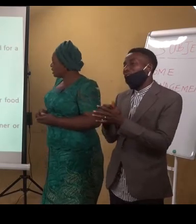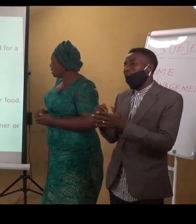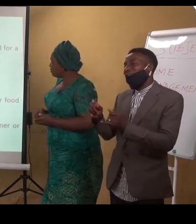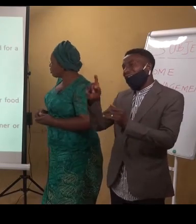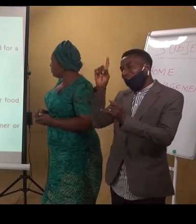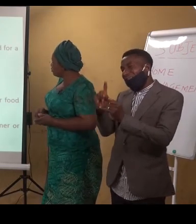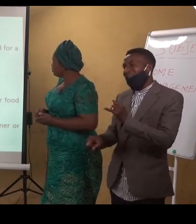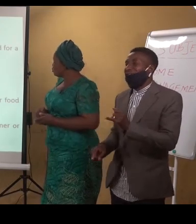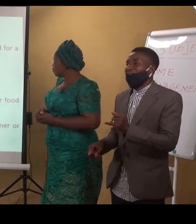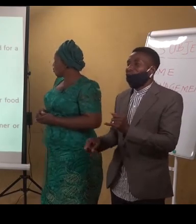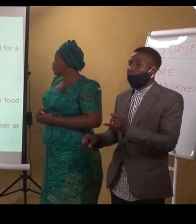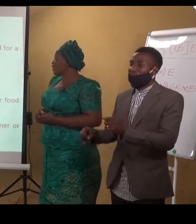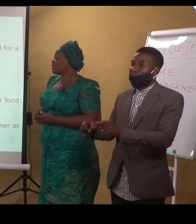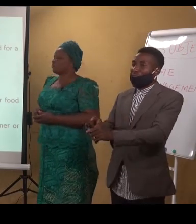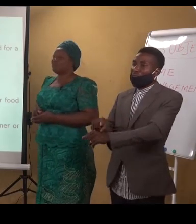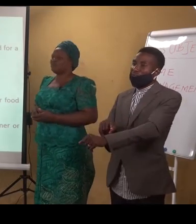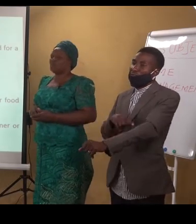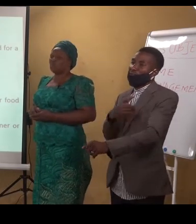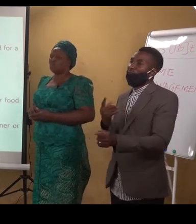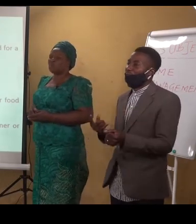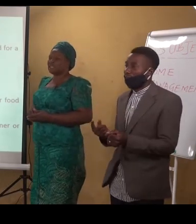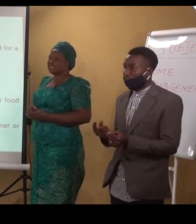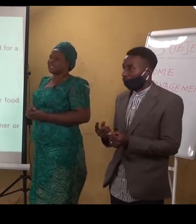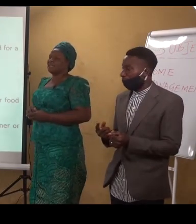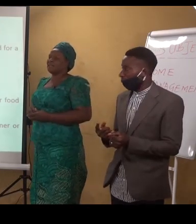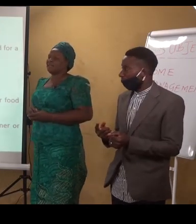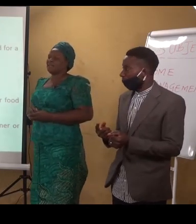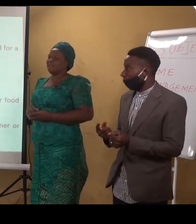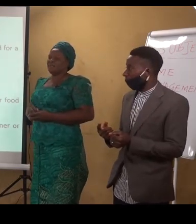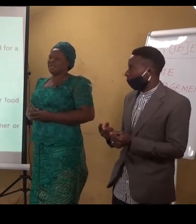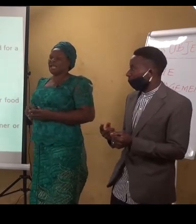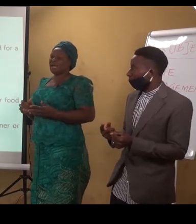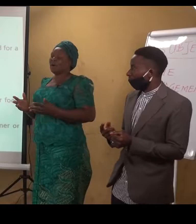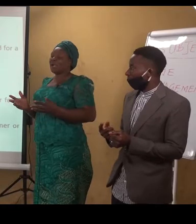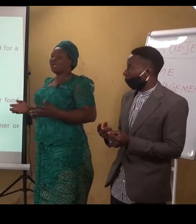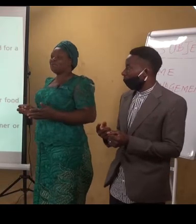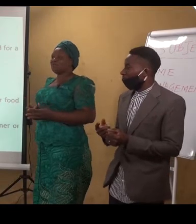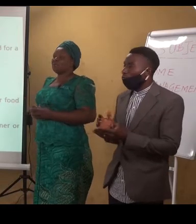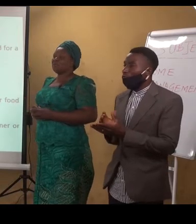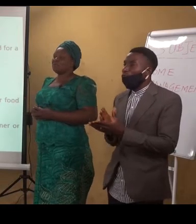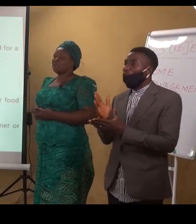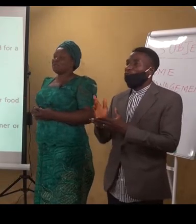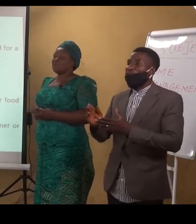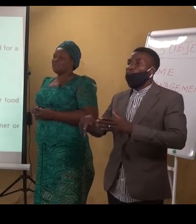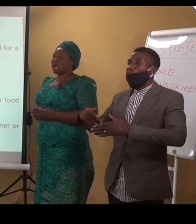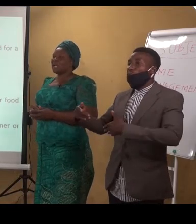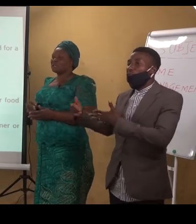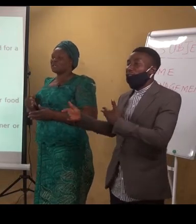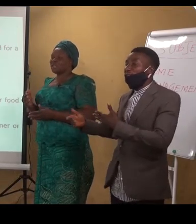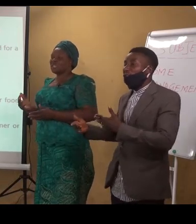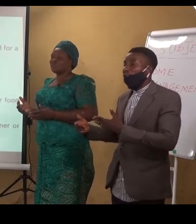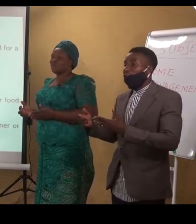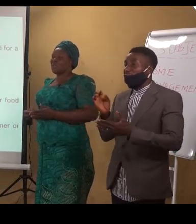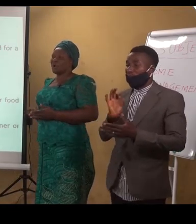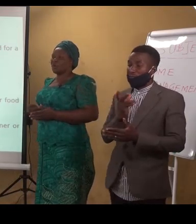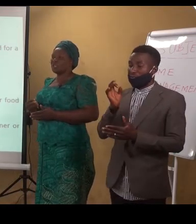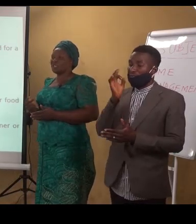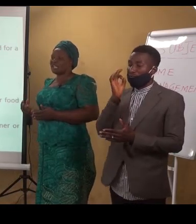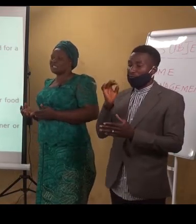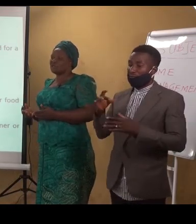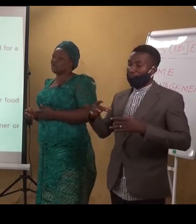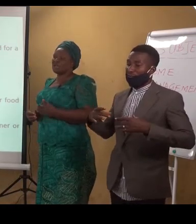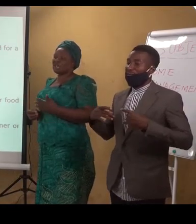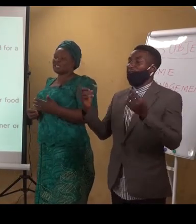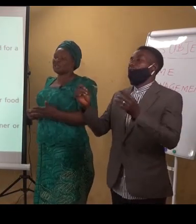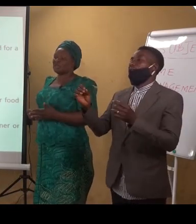Also changing the form of the foodstuff to another food through processing, like our canned food are changed from their